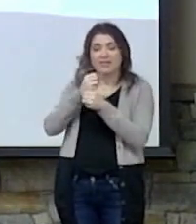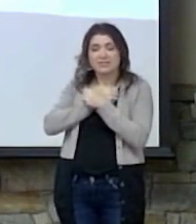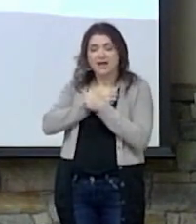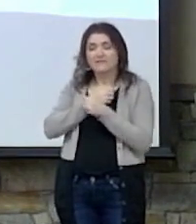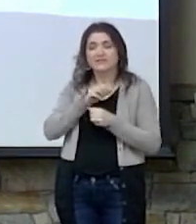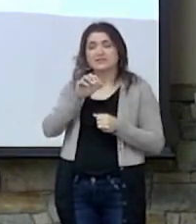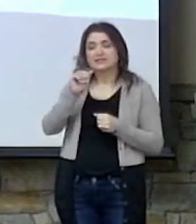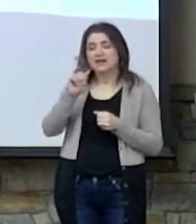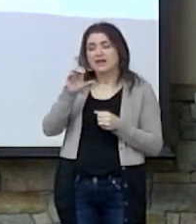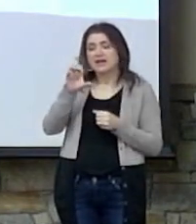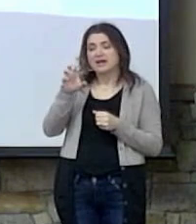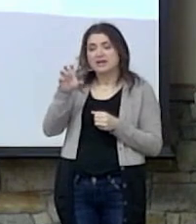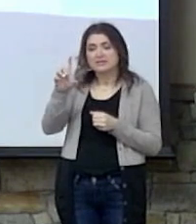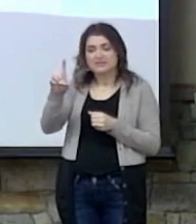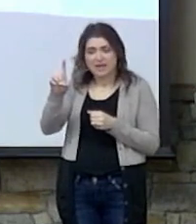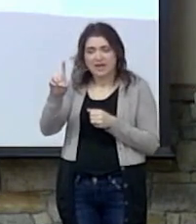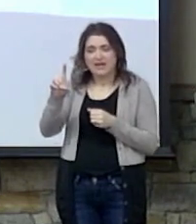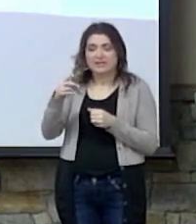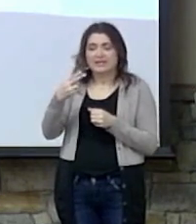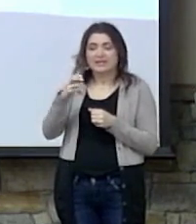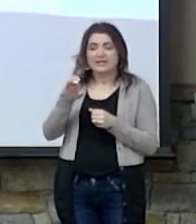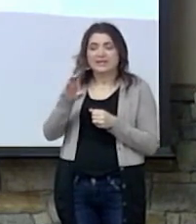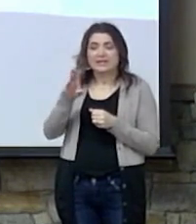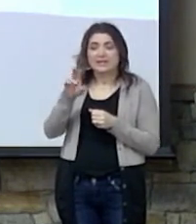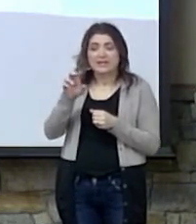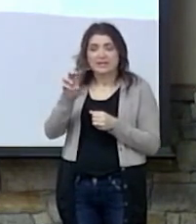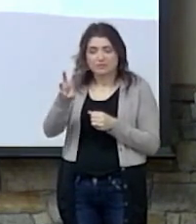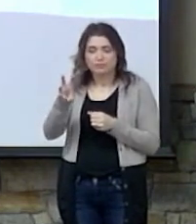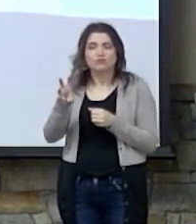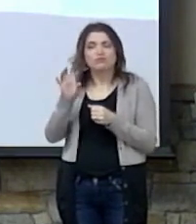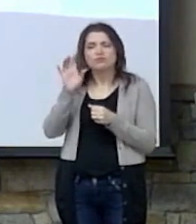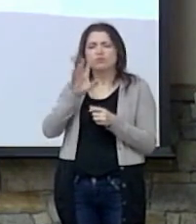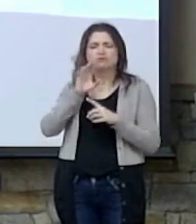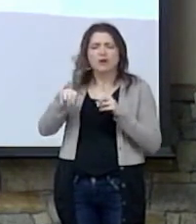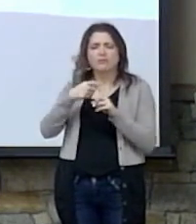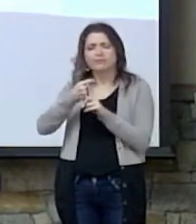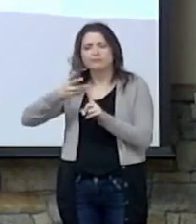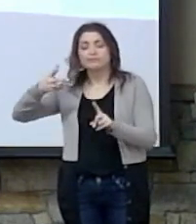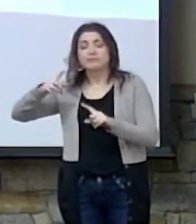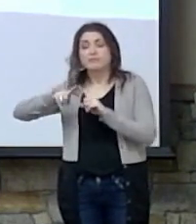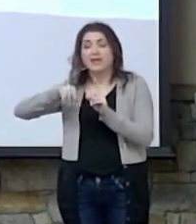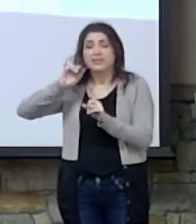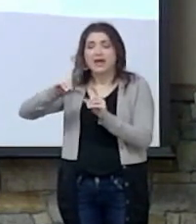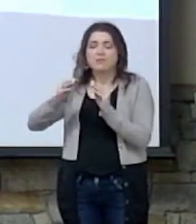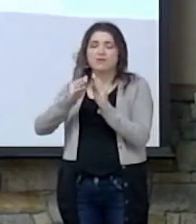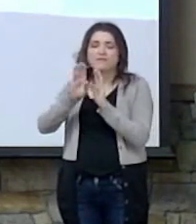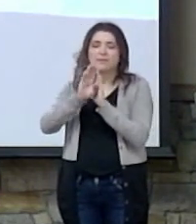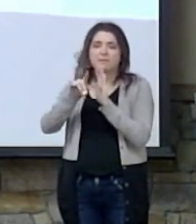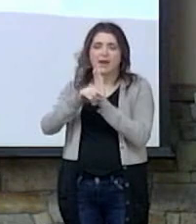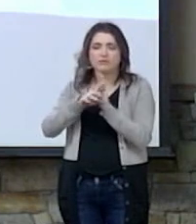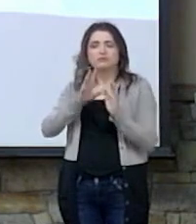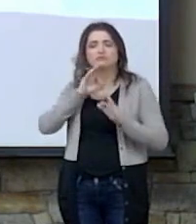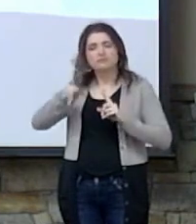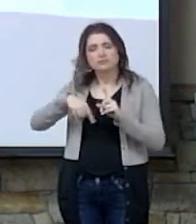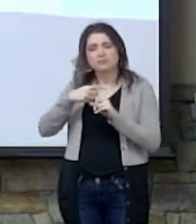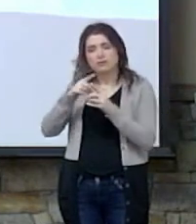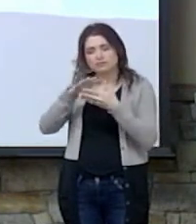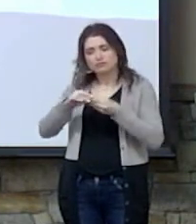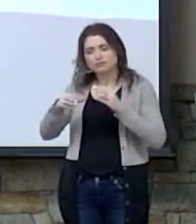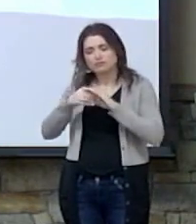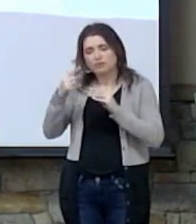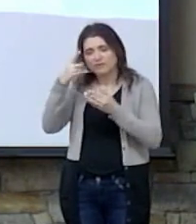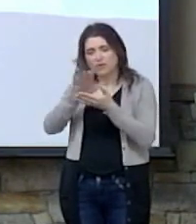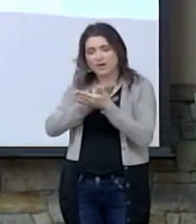talk more about it. So all of this is the background that leads us to our story on kindness. So now